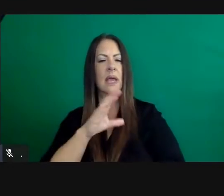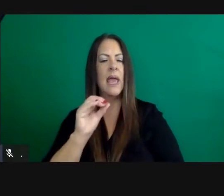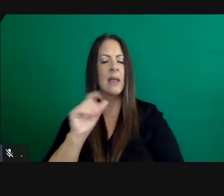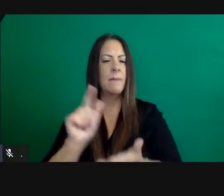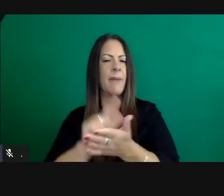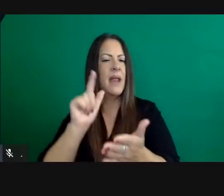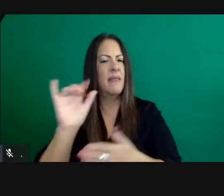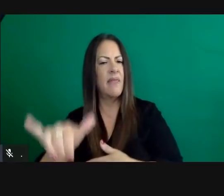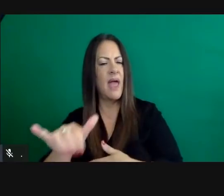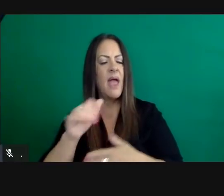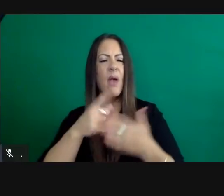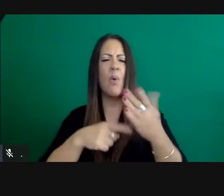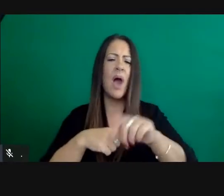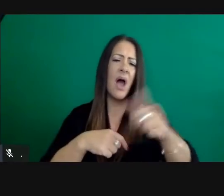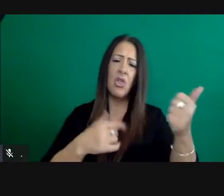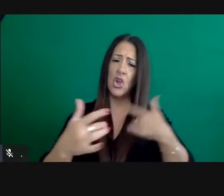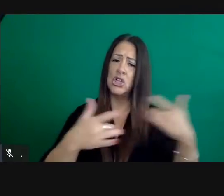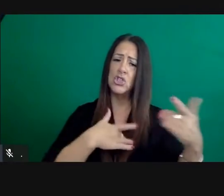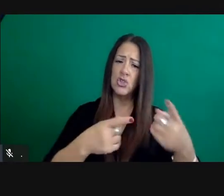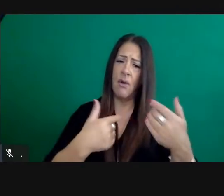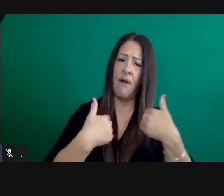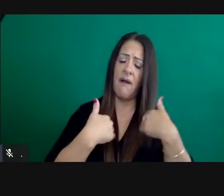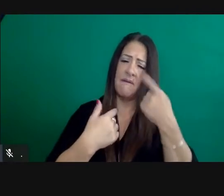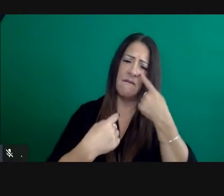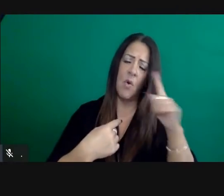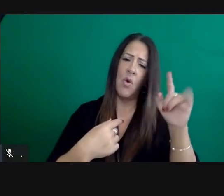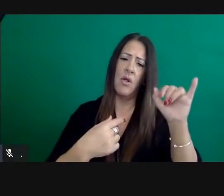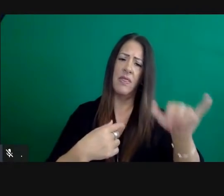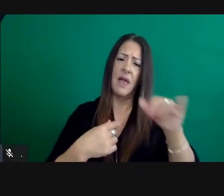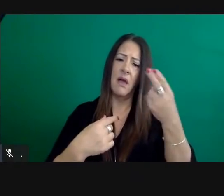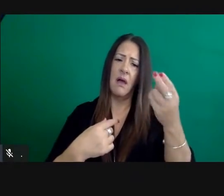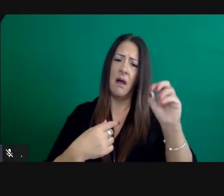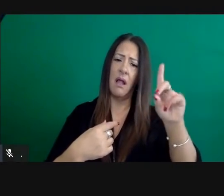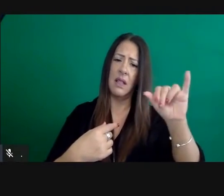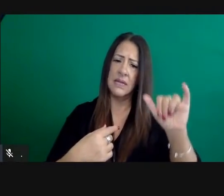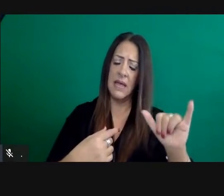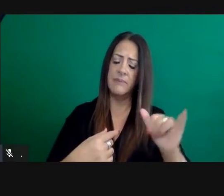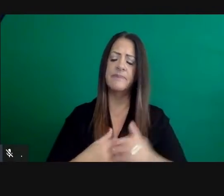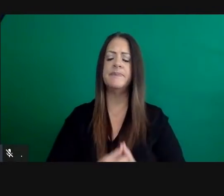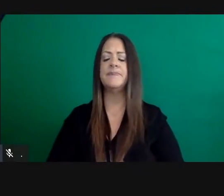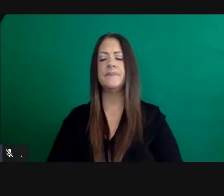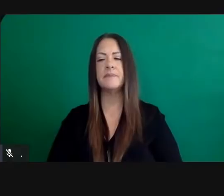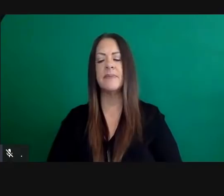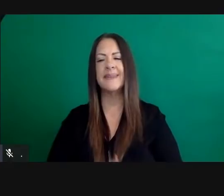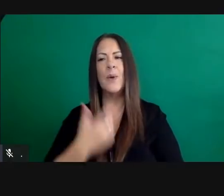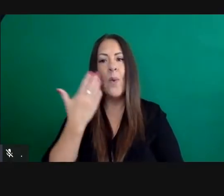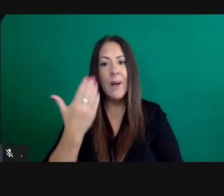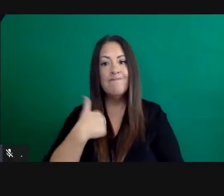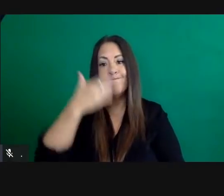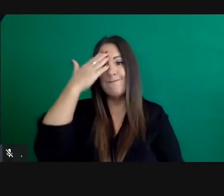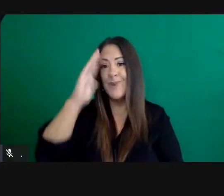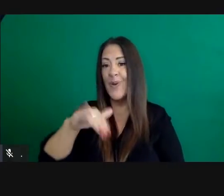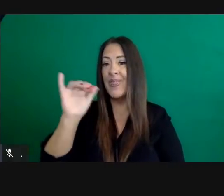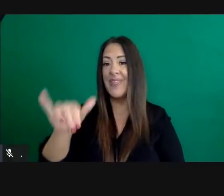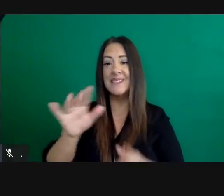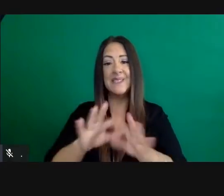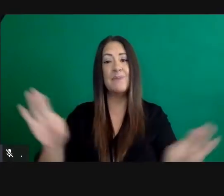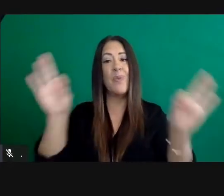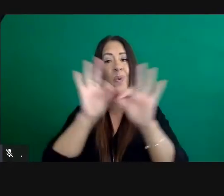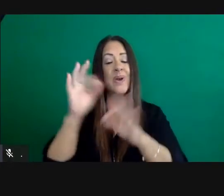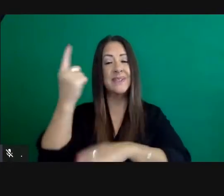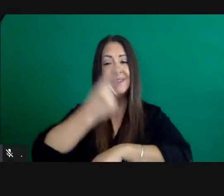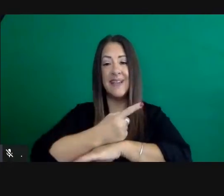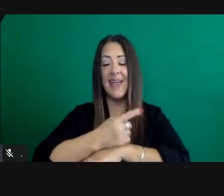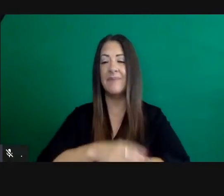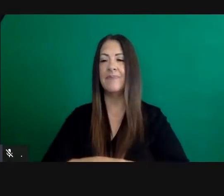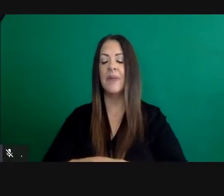holiday. Well, certainly, I mean, it's such an important day, and, a lot of counties are themselves putting out